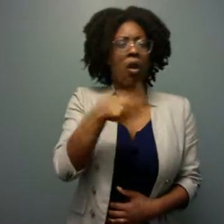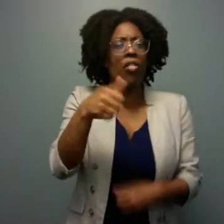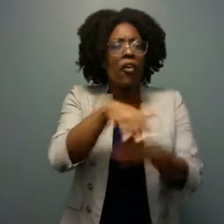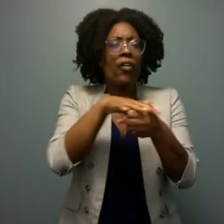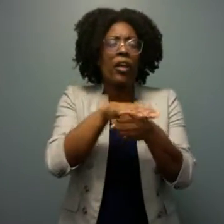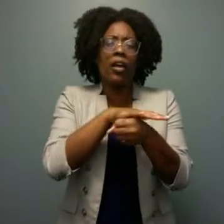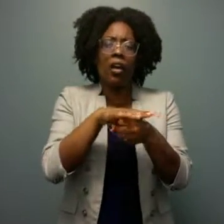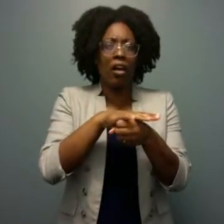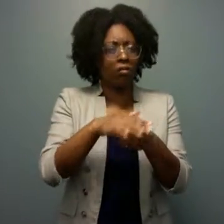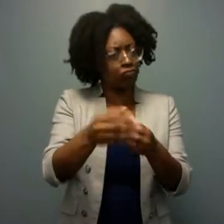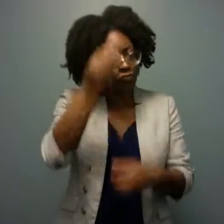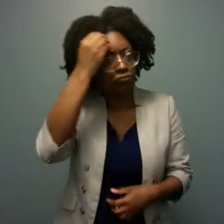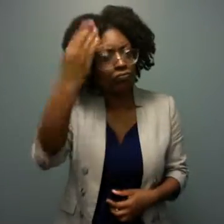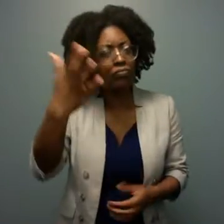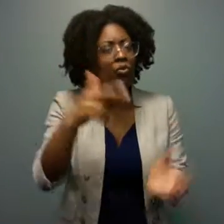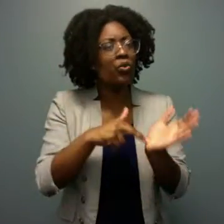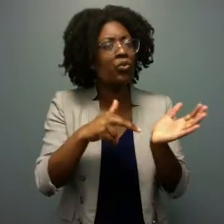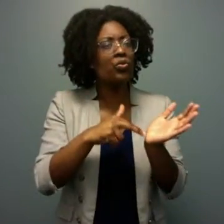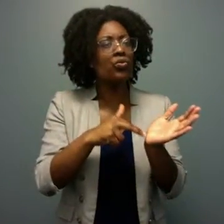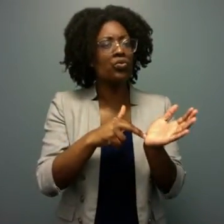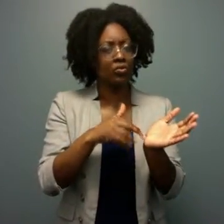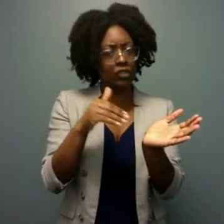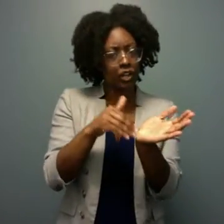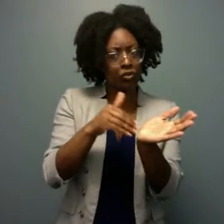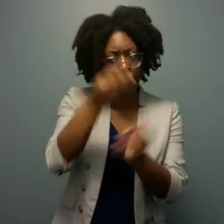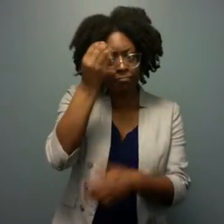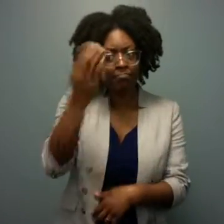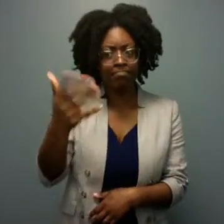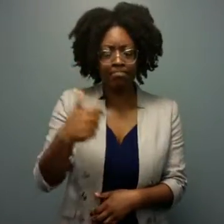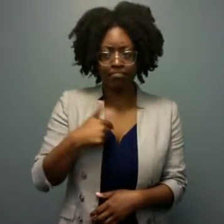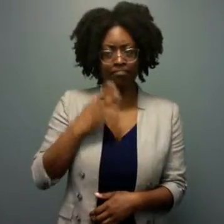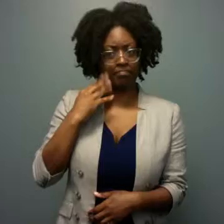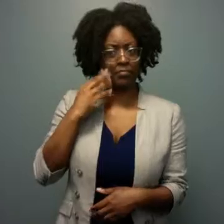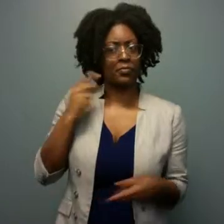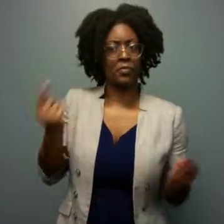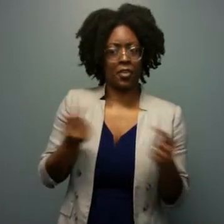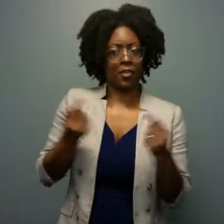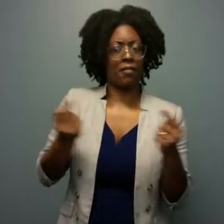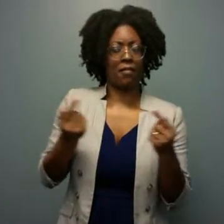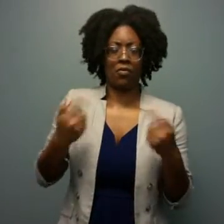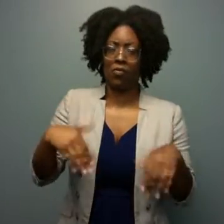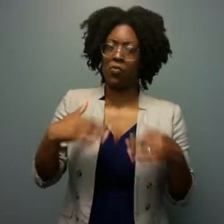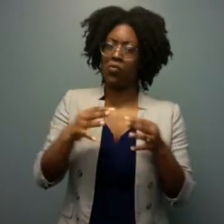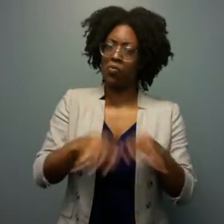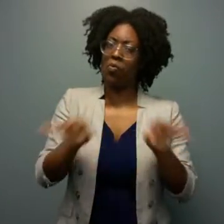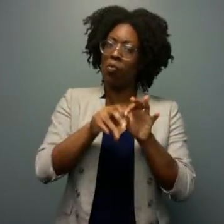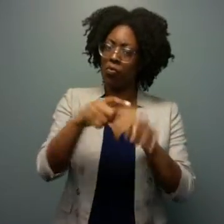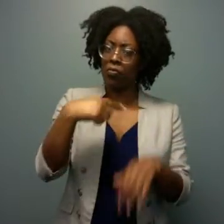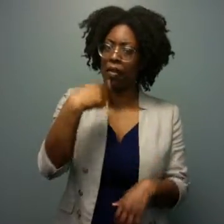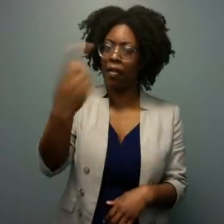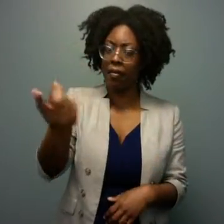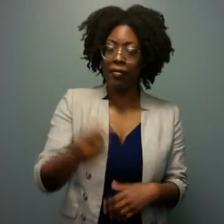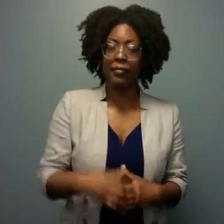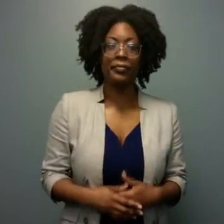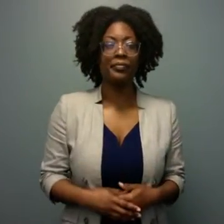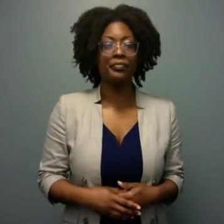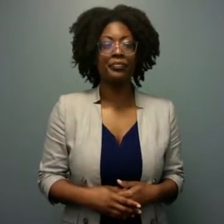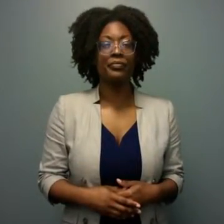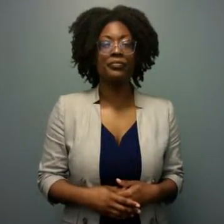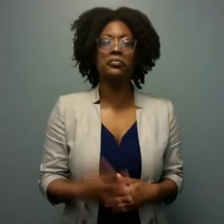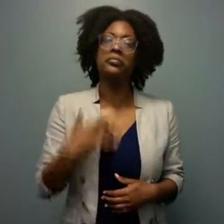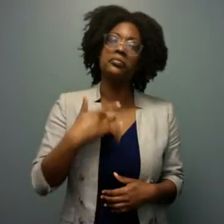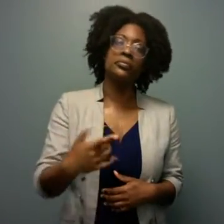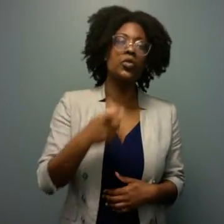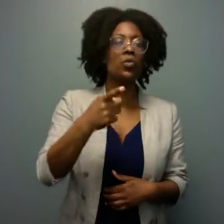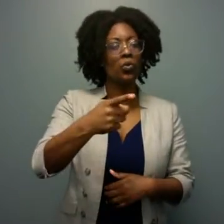hesitate to let your nurse or physician know. Bed rest is often recommended for about 2 to 4 hours, but may be longer. When you're ready, your nurse